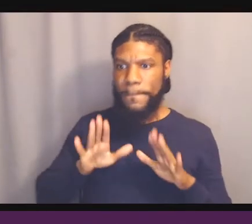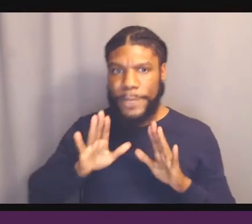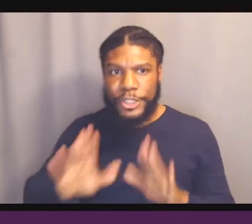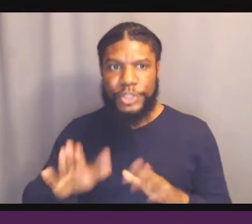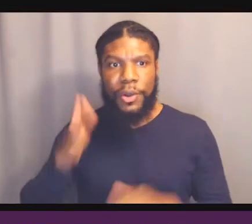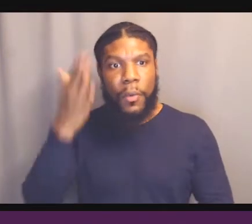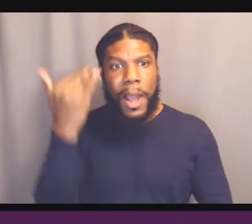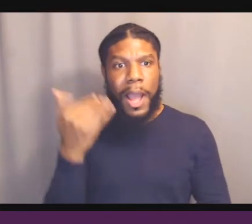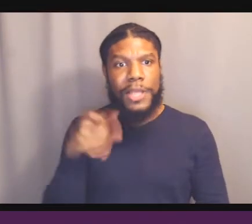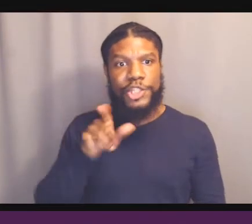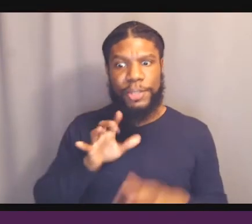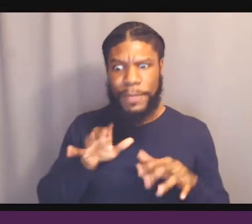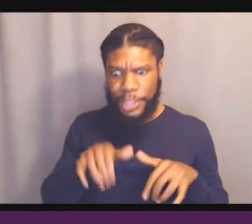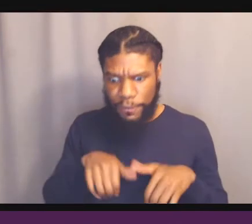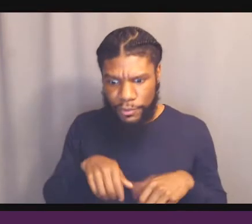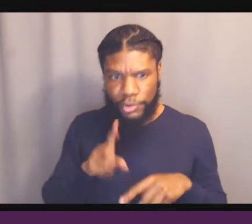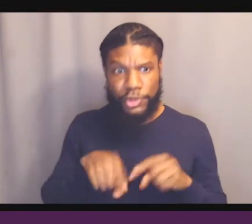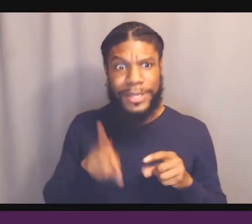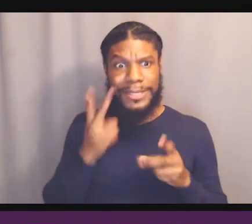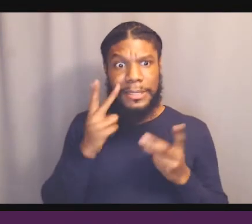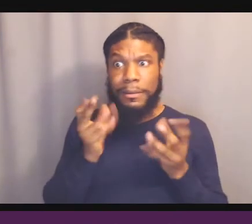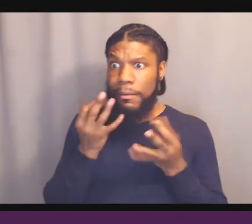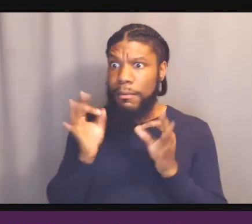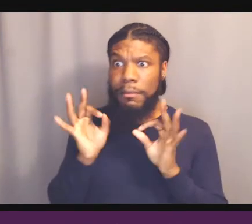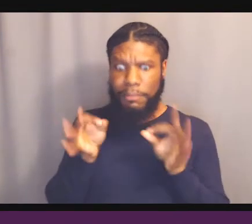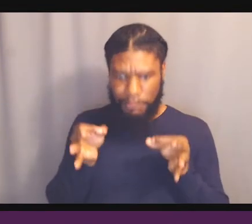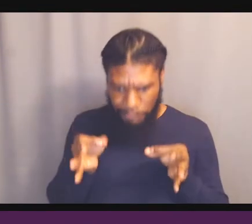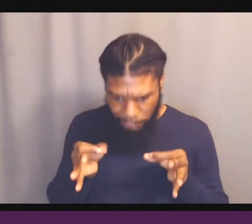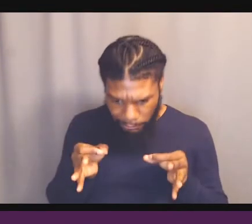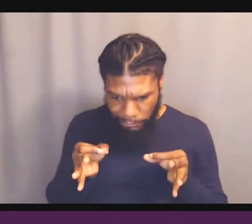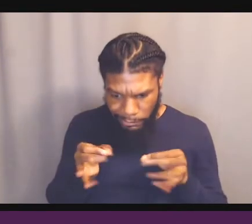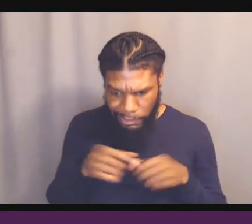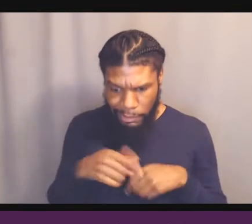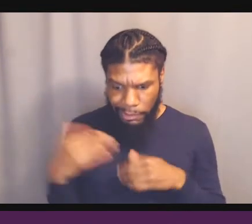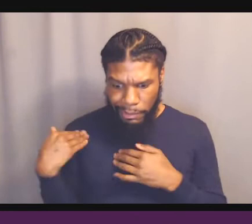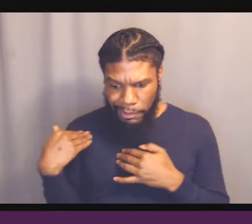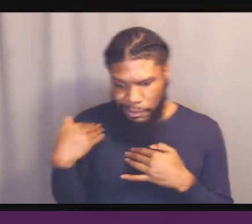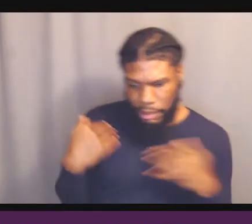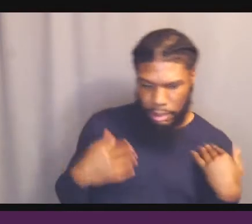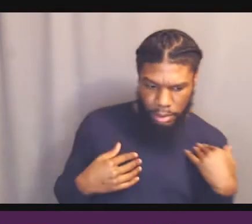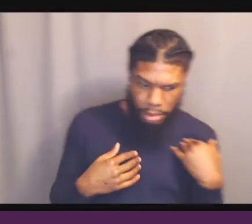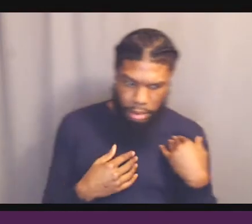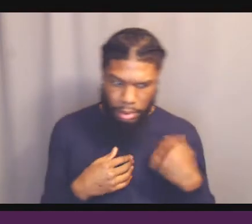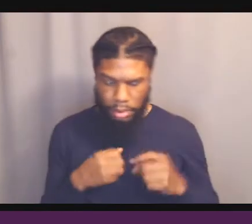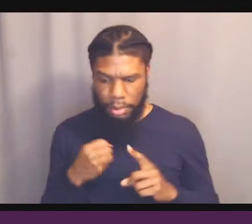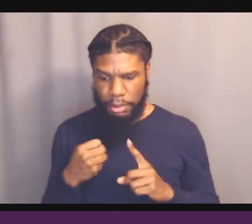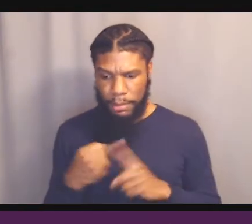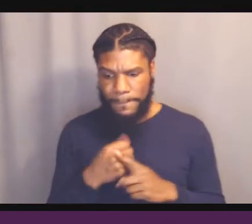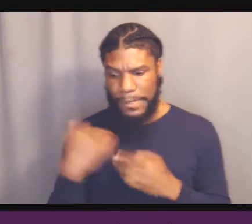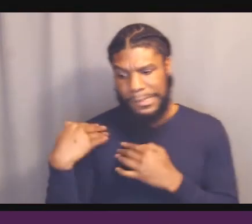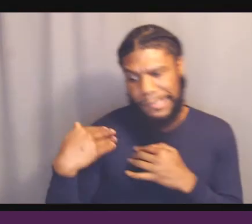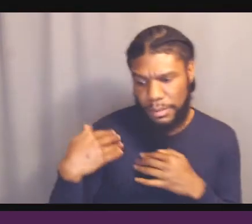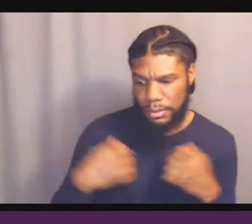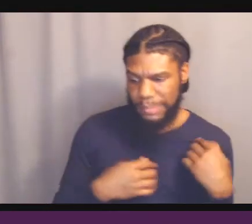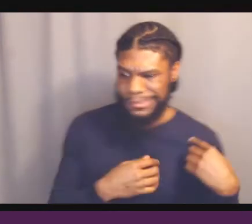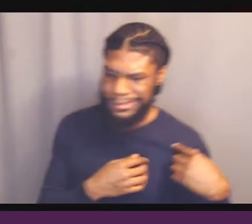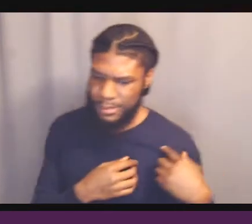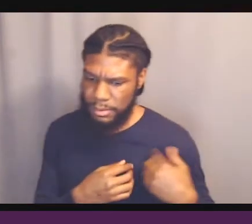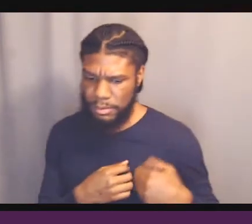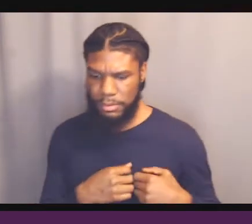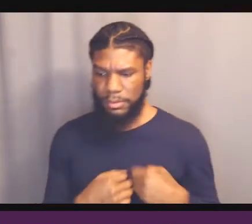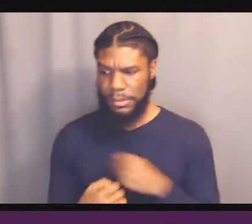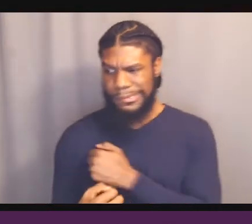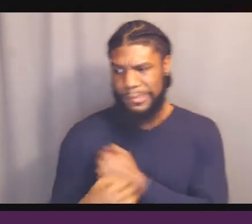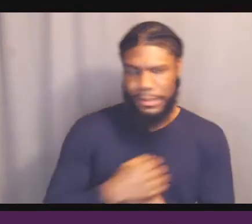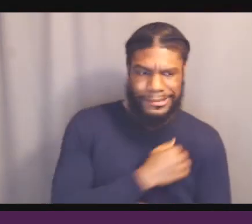and she not witness or know who did it, right? And she's been doing this